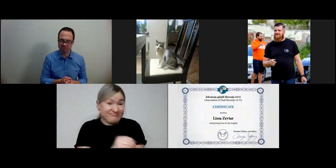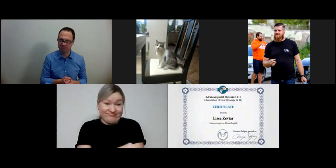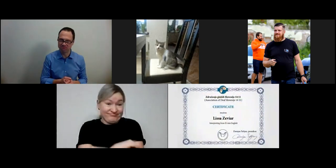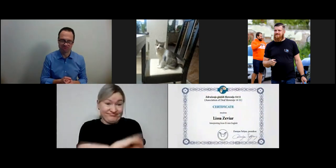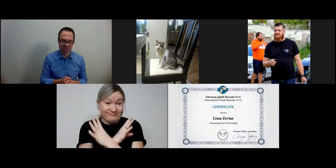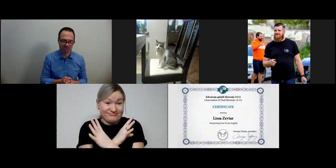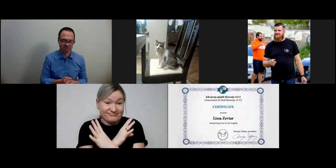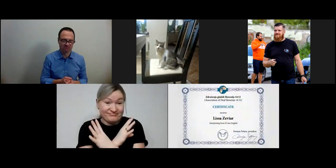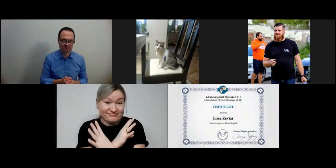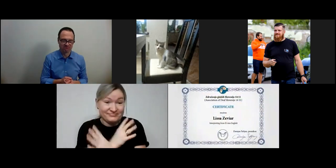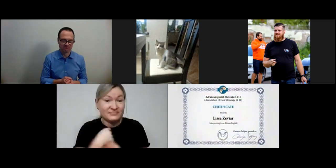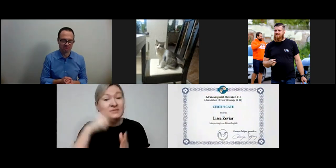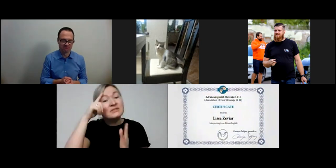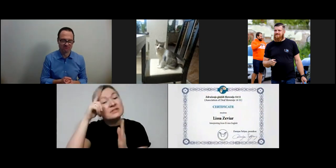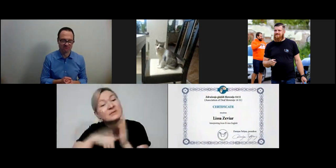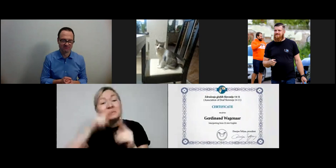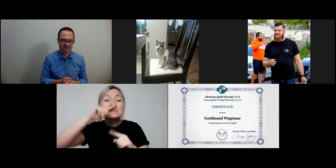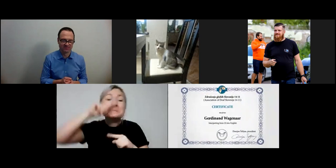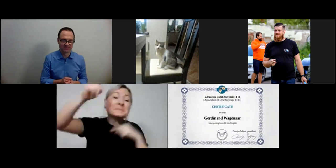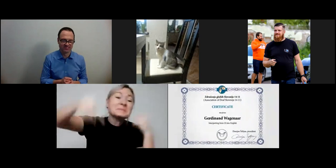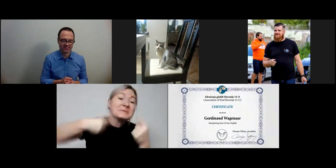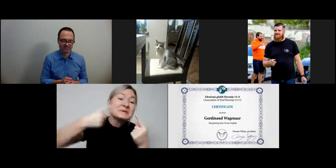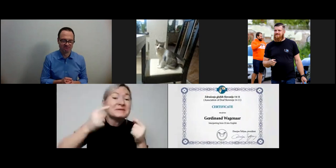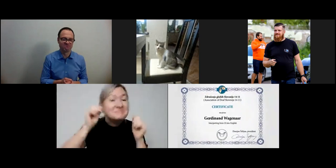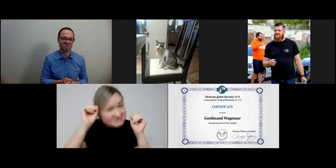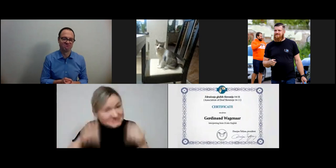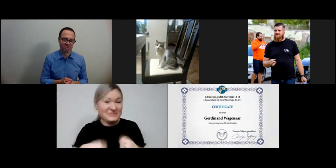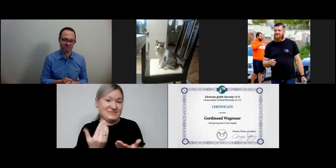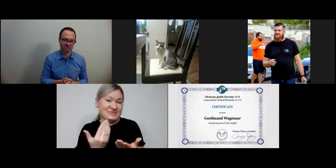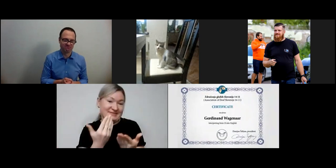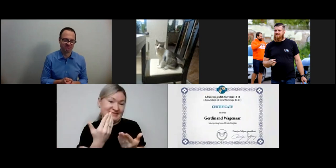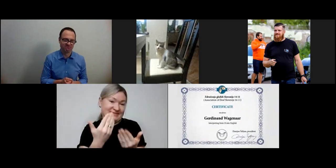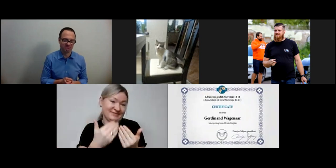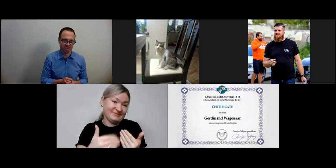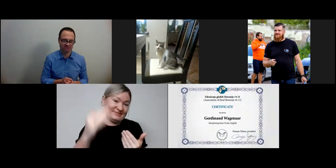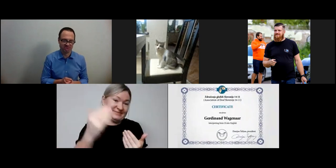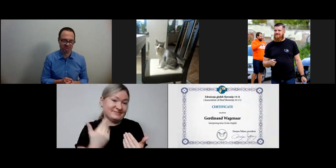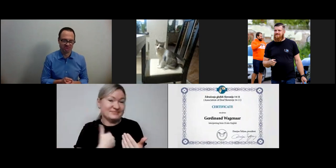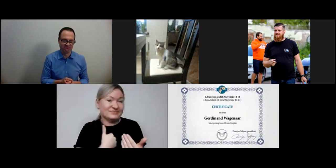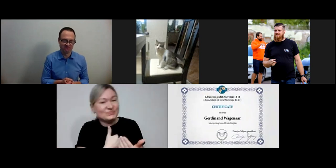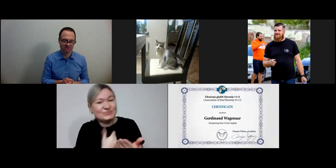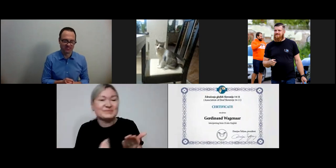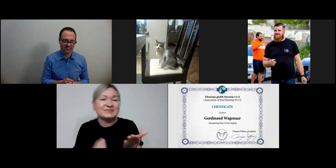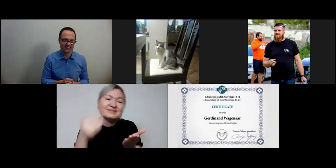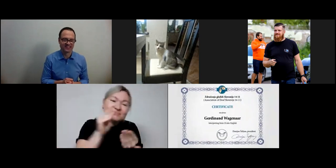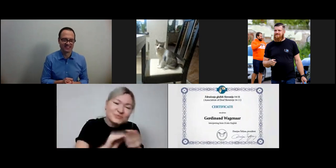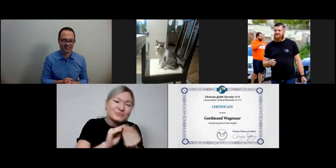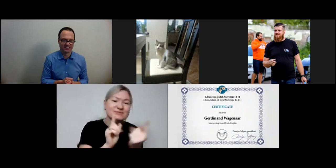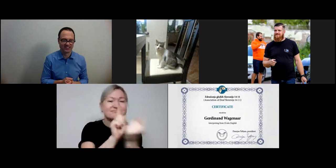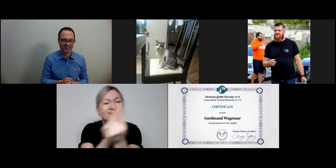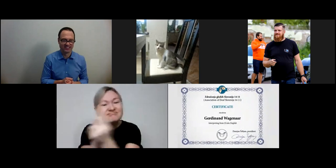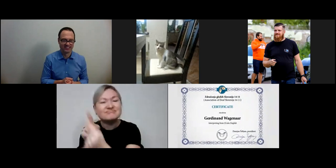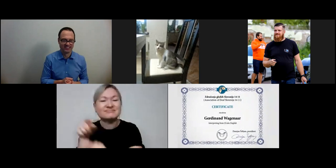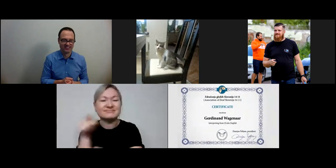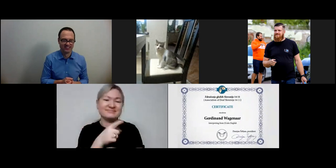But you really inspired me. I hope that this will continue in the new year. And hopefully to